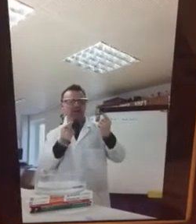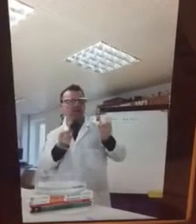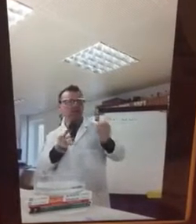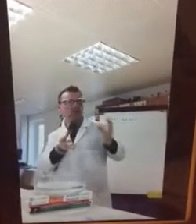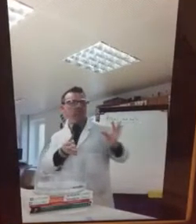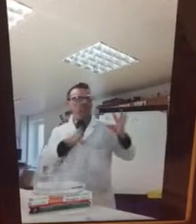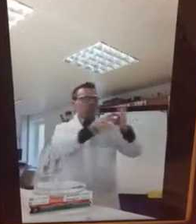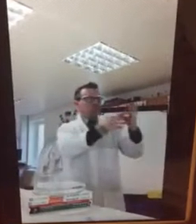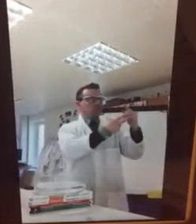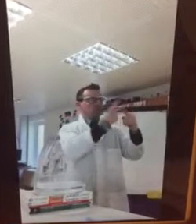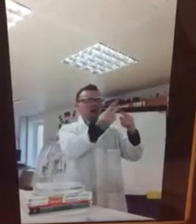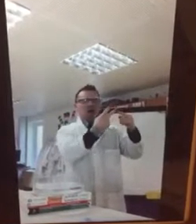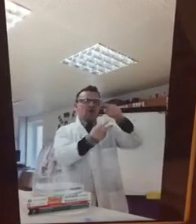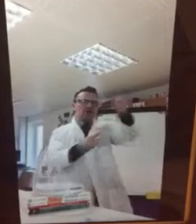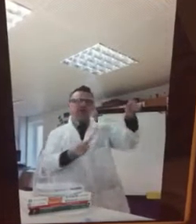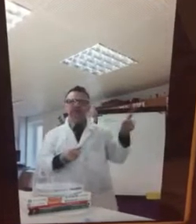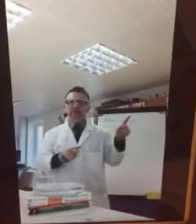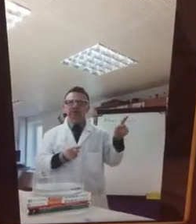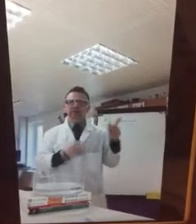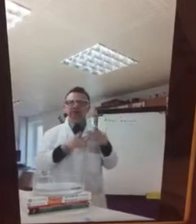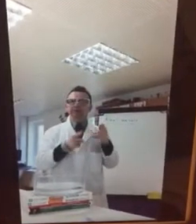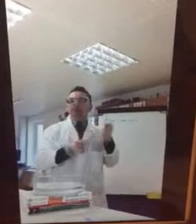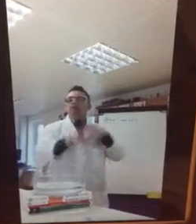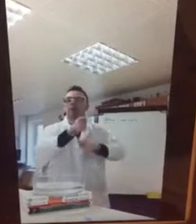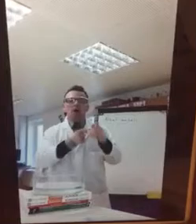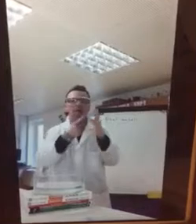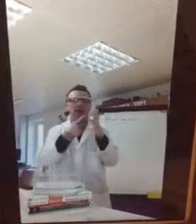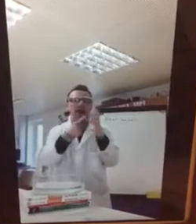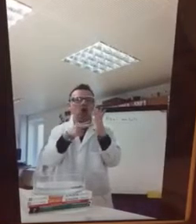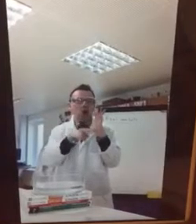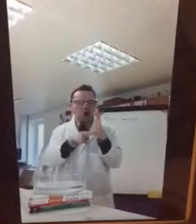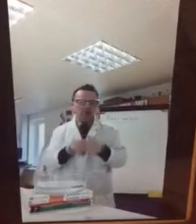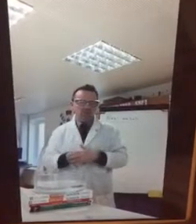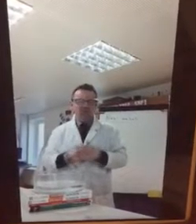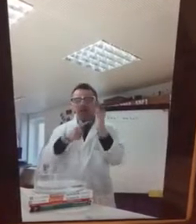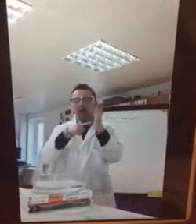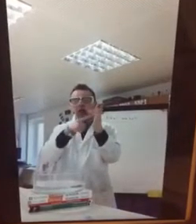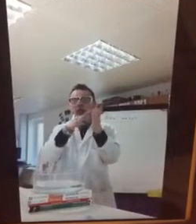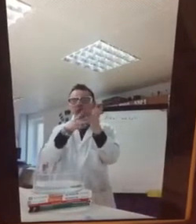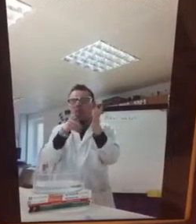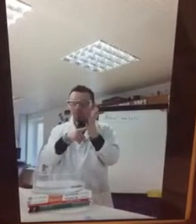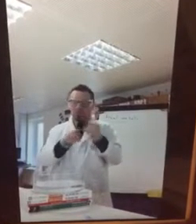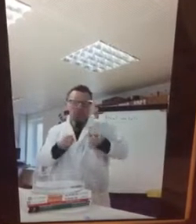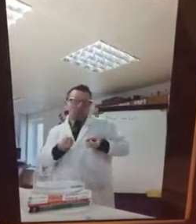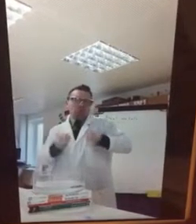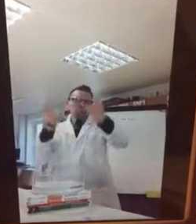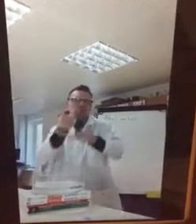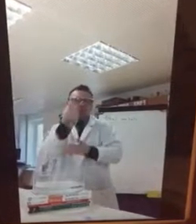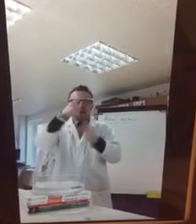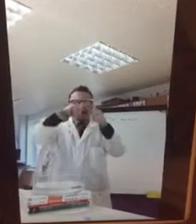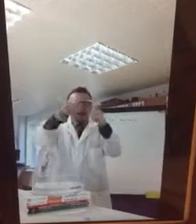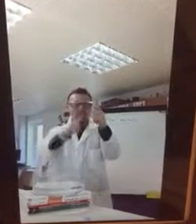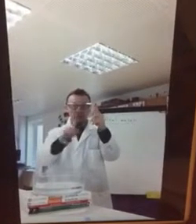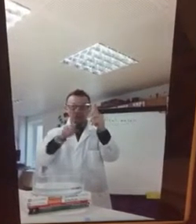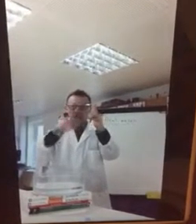So this means that it's ready to react with another or any other chemicals, and that makes it become an ion.